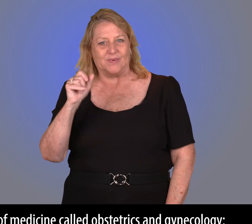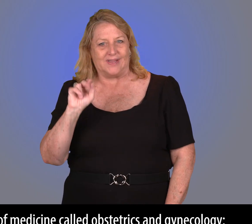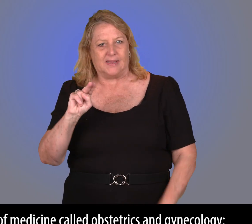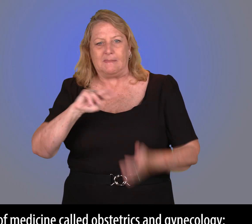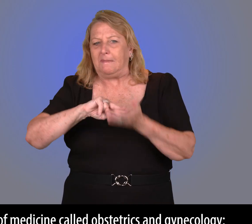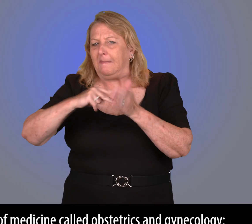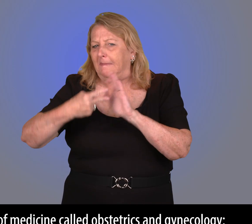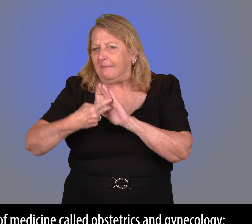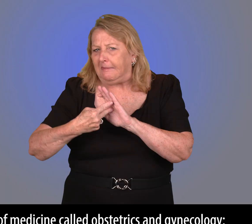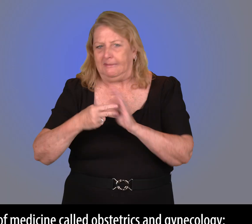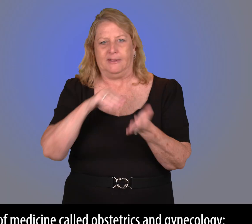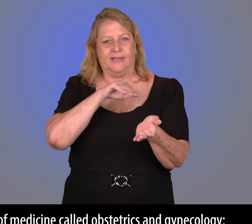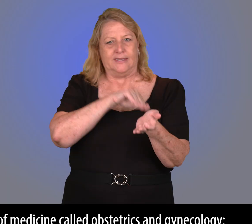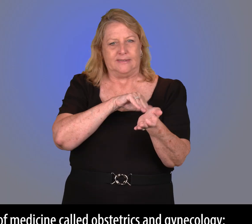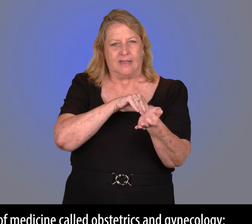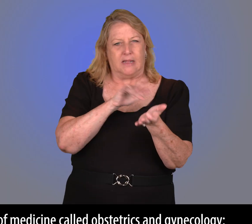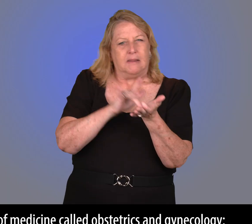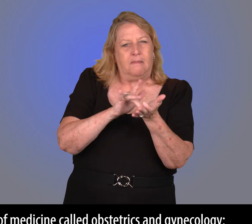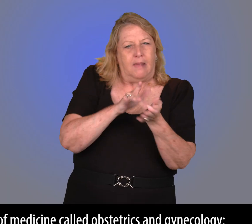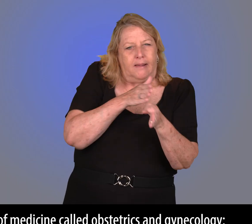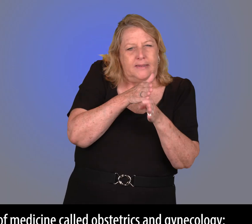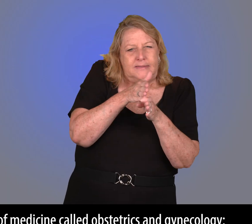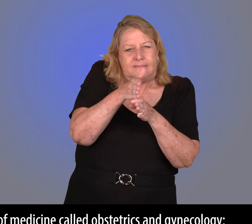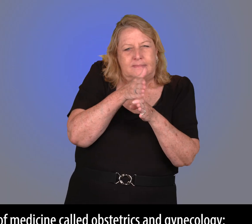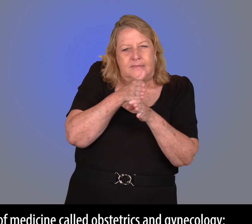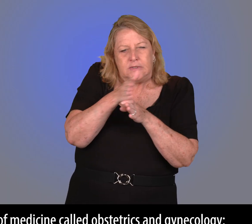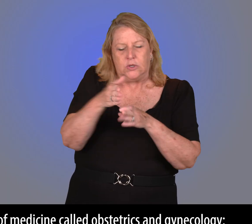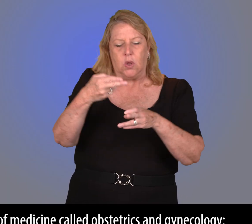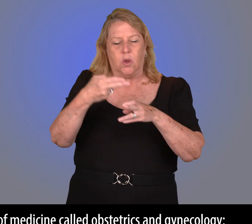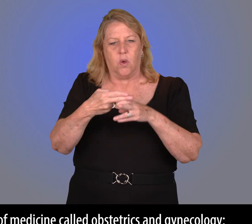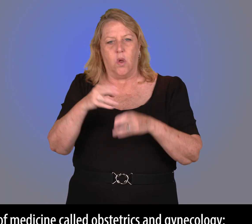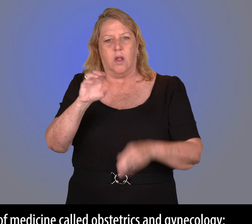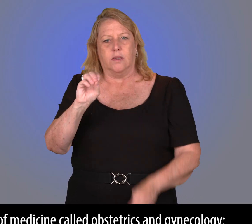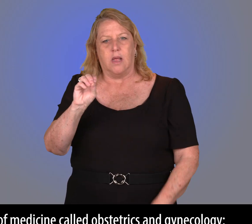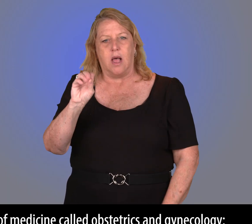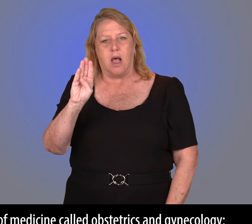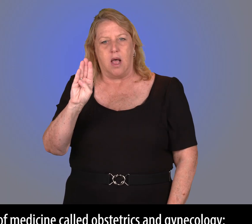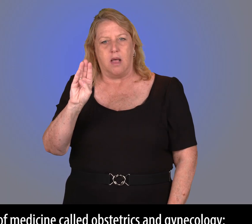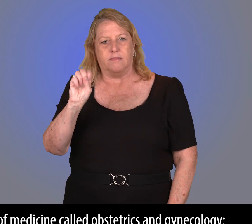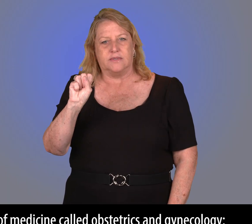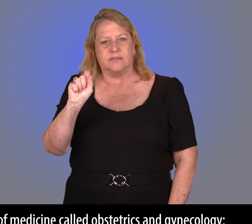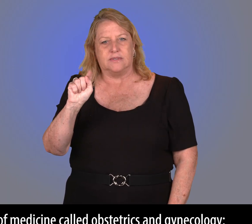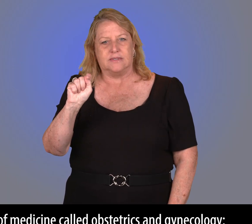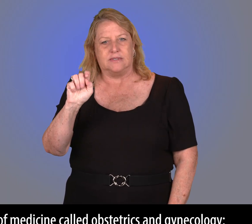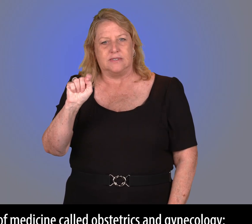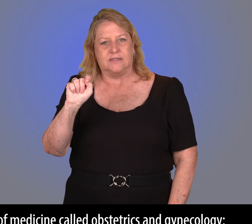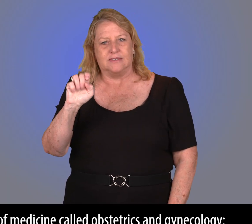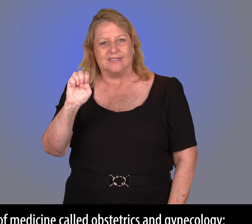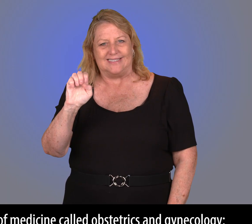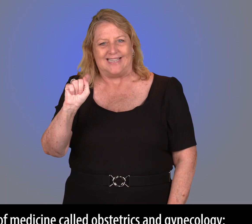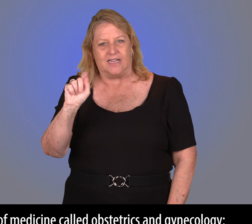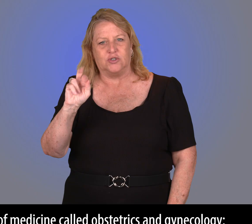OBGYN stands for the area of medicine called obstetrics and gynecology.